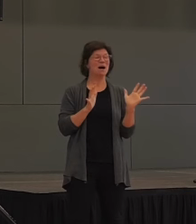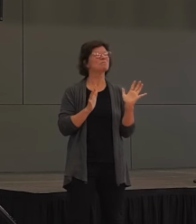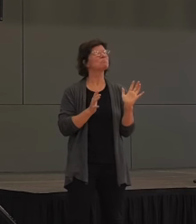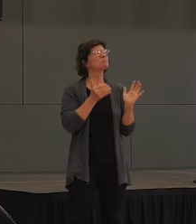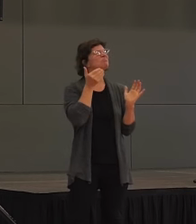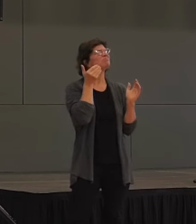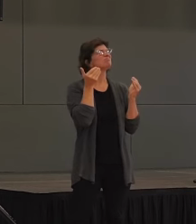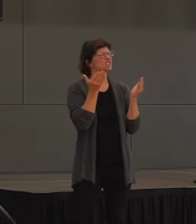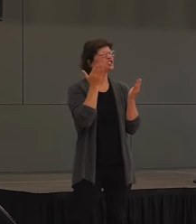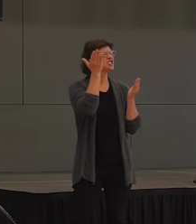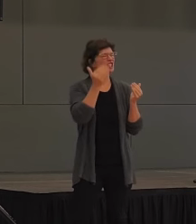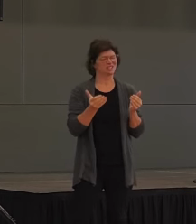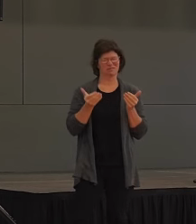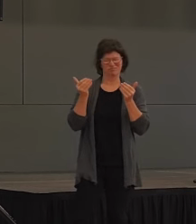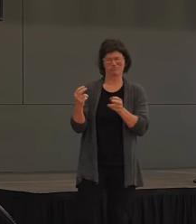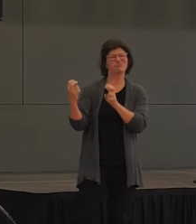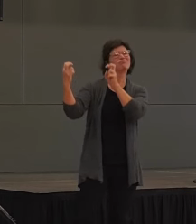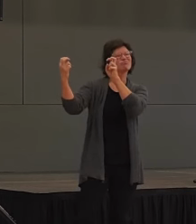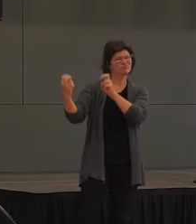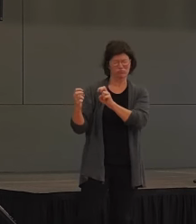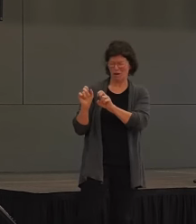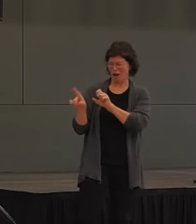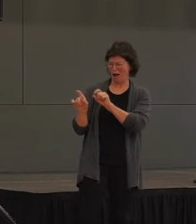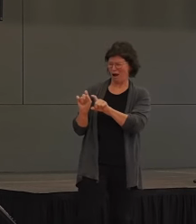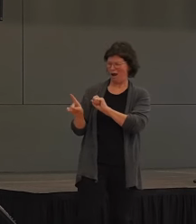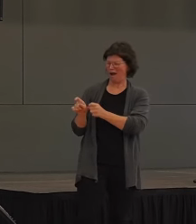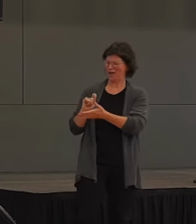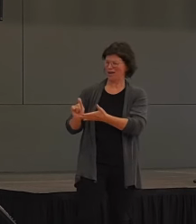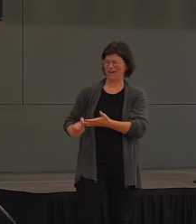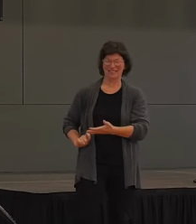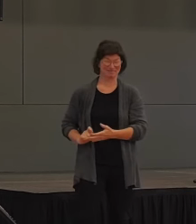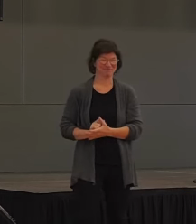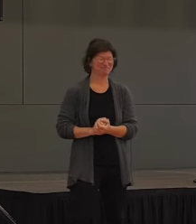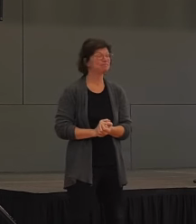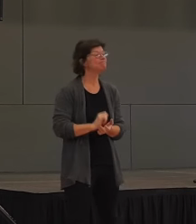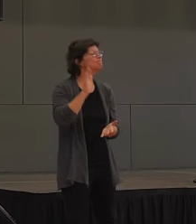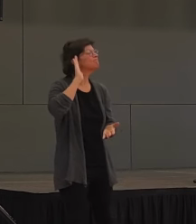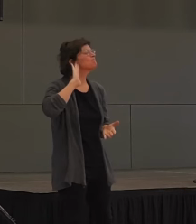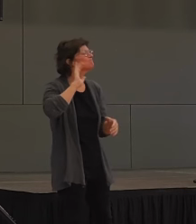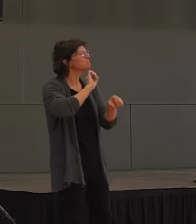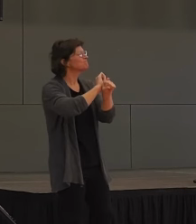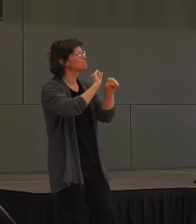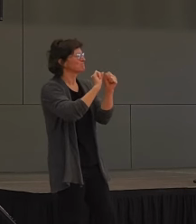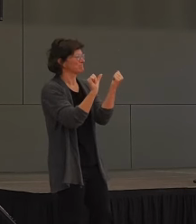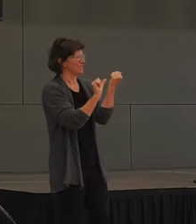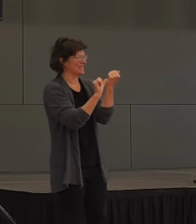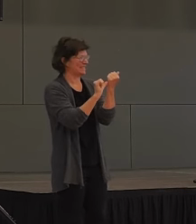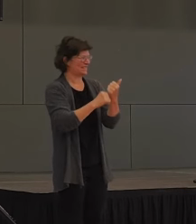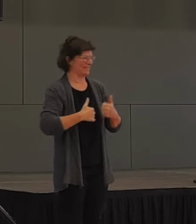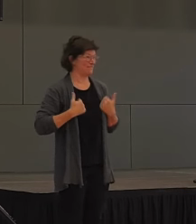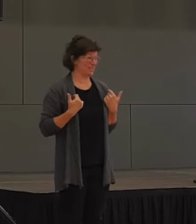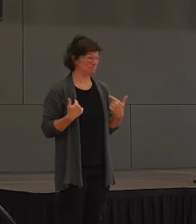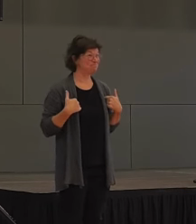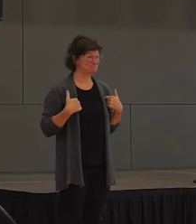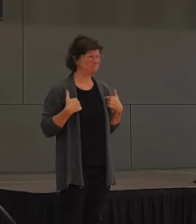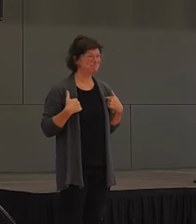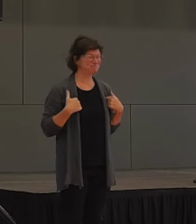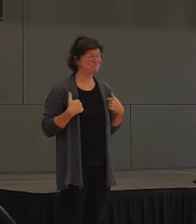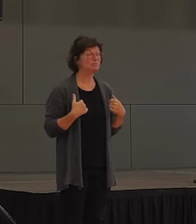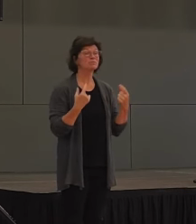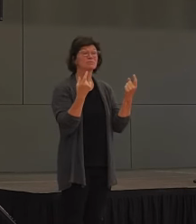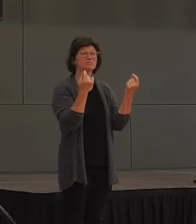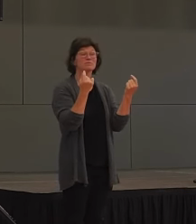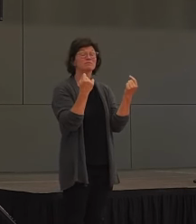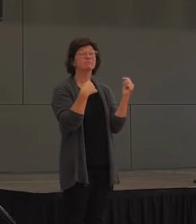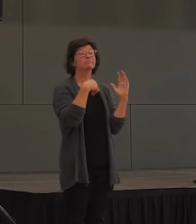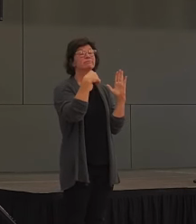questions. So when I used to work in an assisted living, And I would fill one of these out